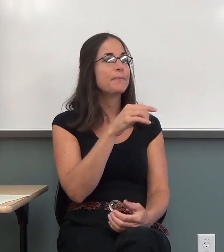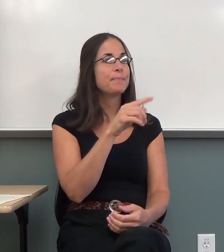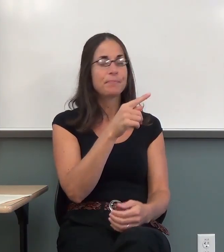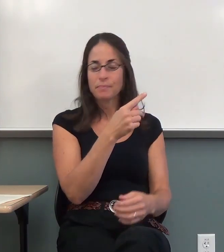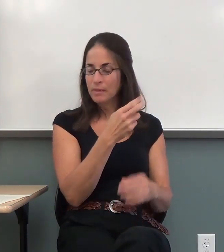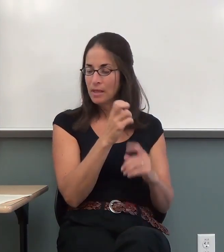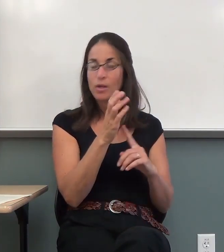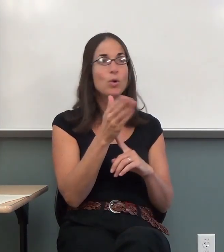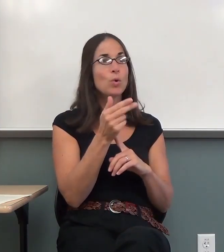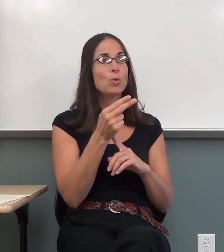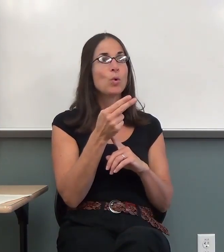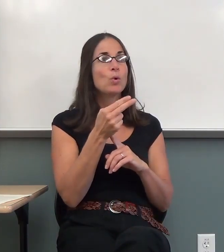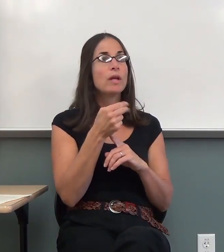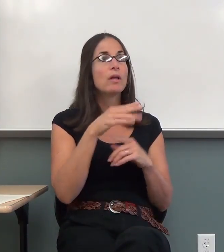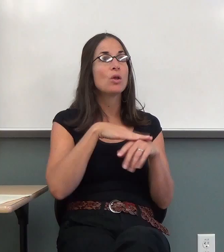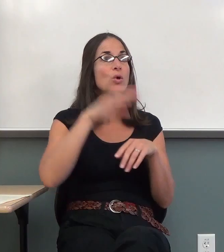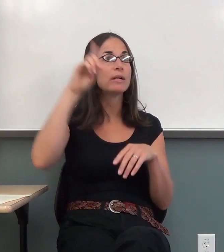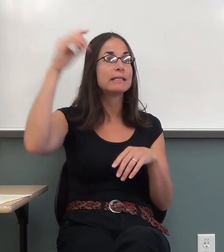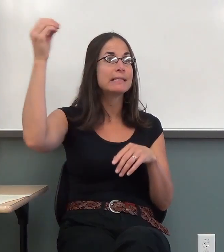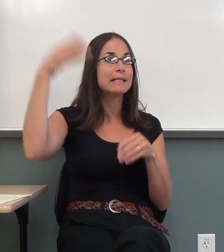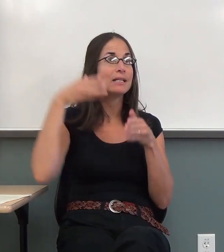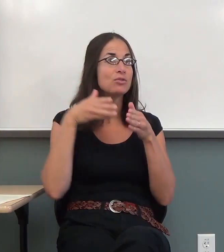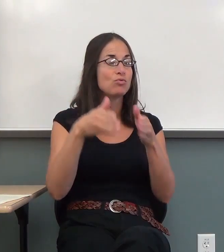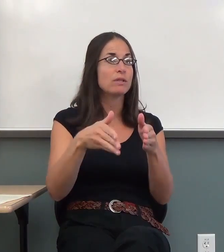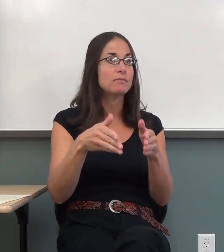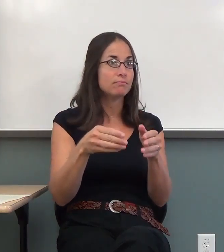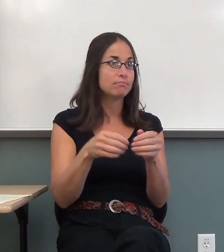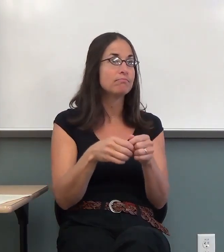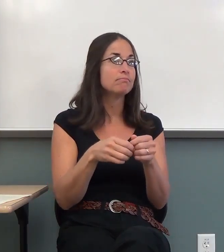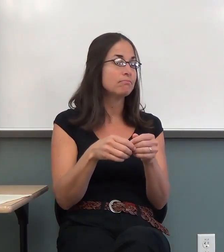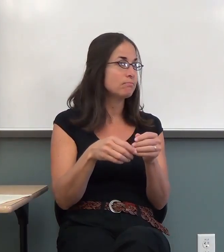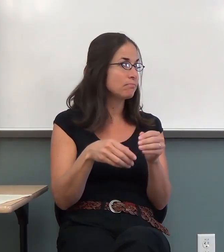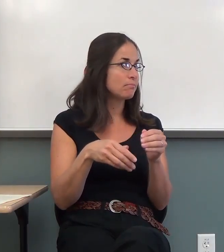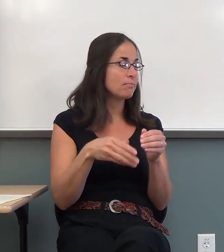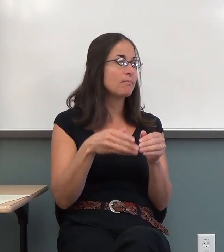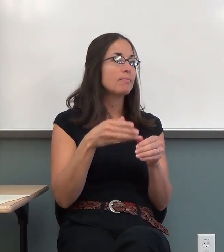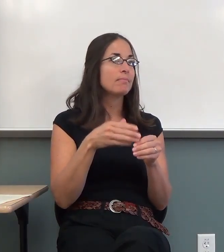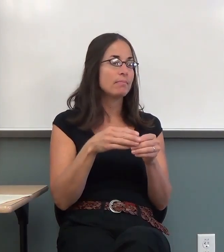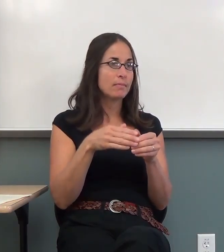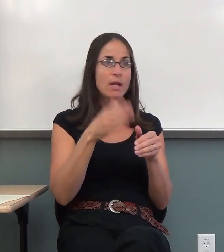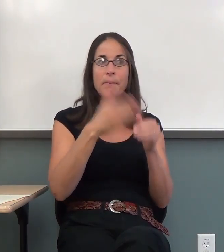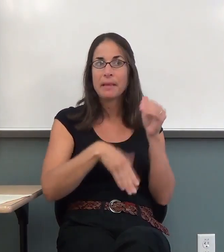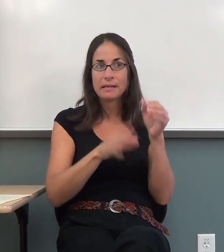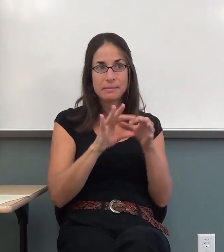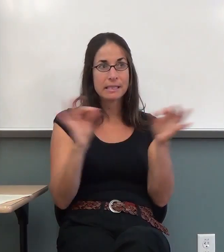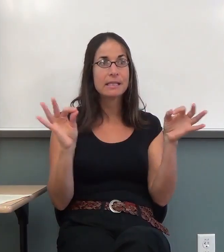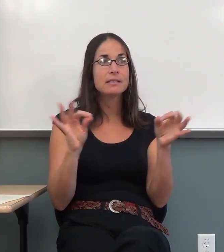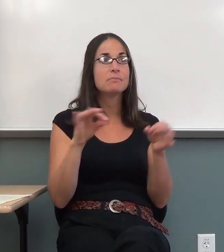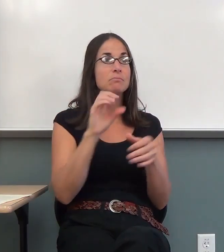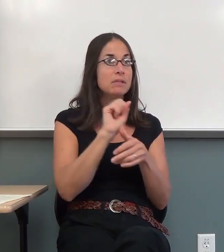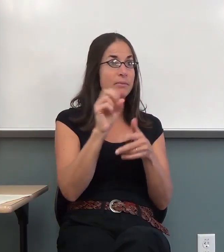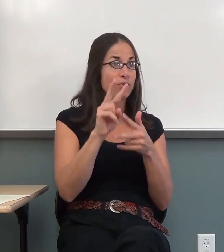Street. Complete. Complete sentence. Good. Well done. Has all the parts that we need. Subject, verb, object.